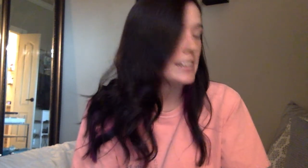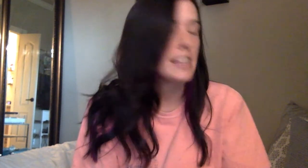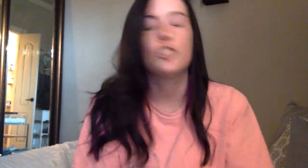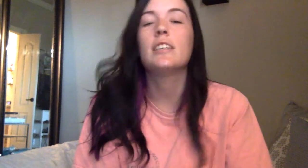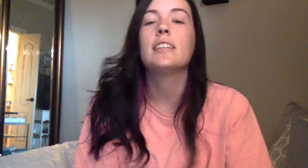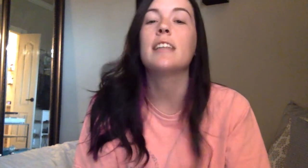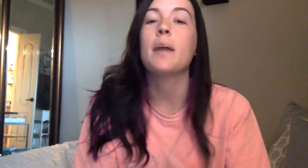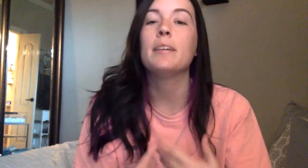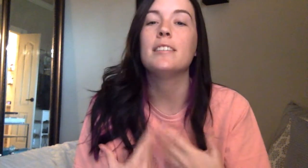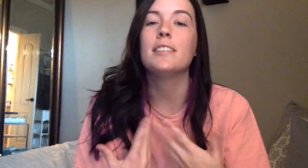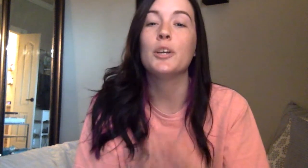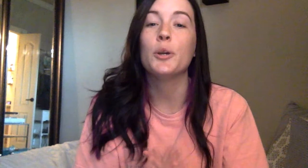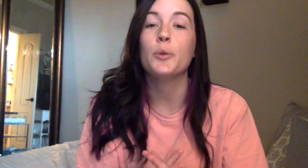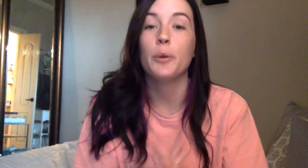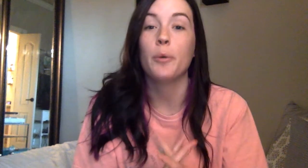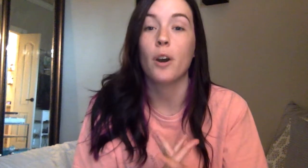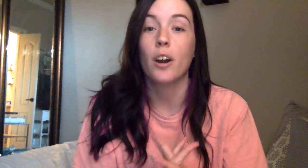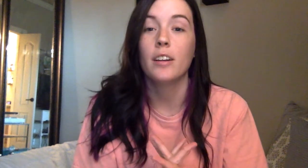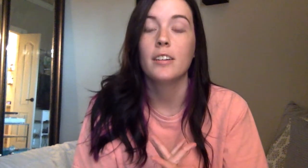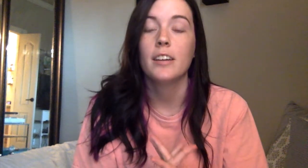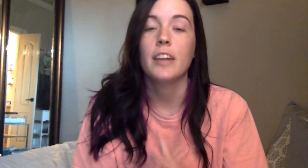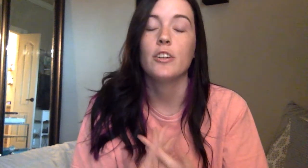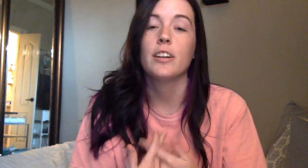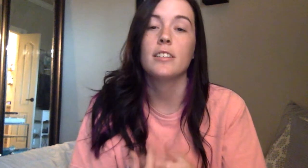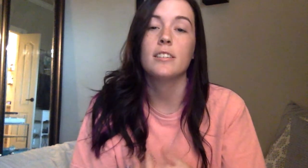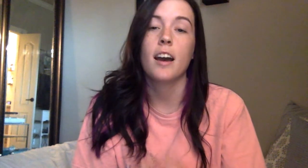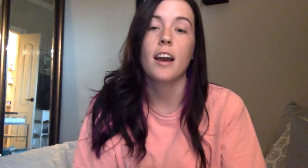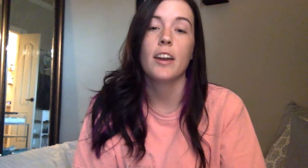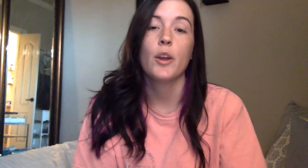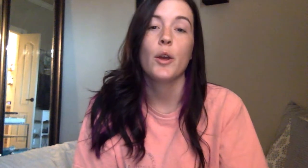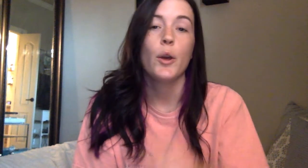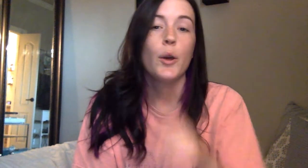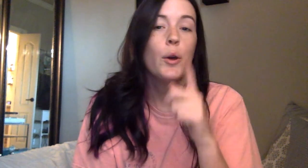she says, let me see who you are. And you're going to sign